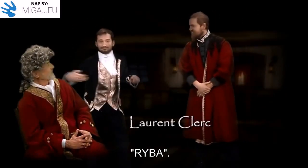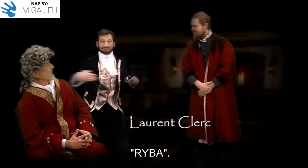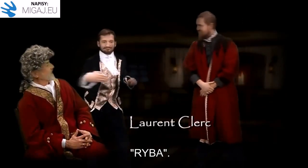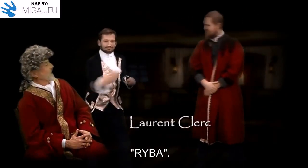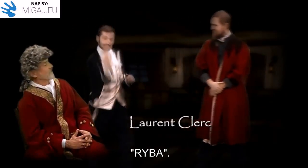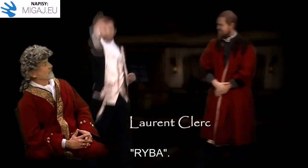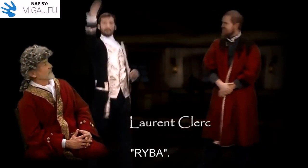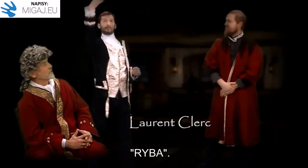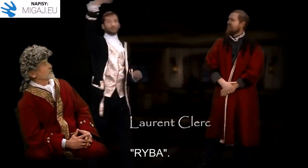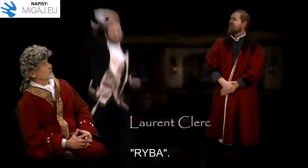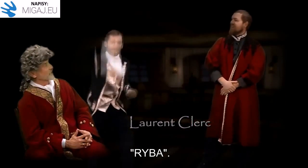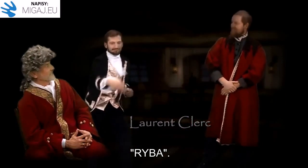A fish.